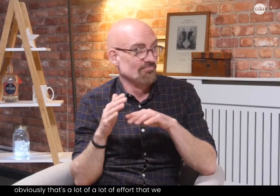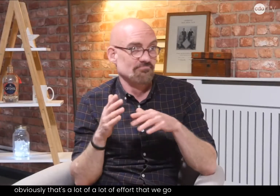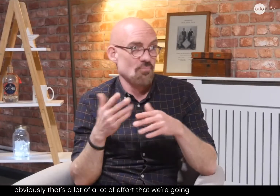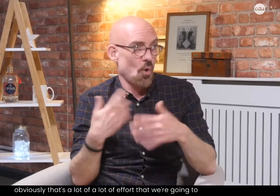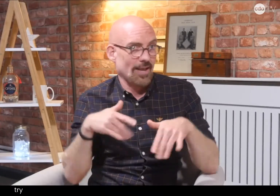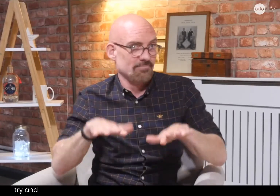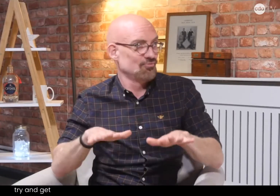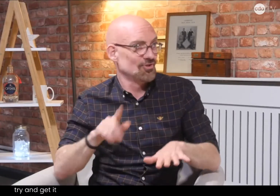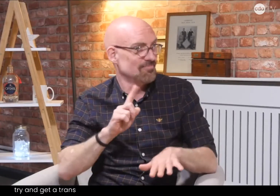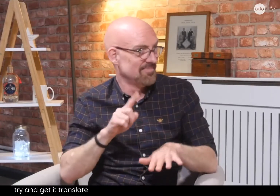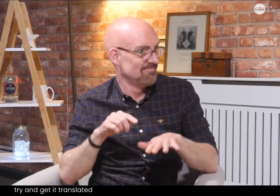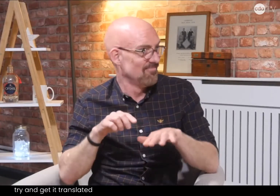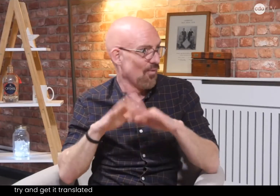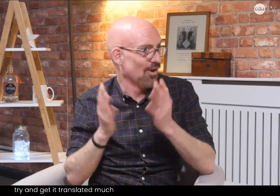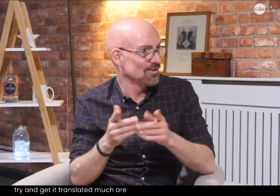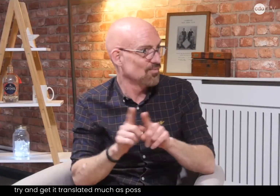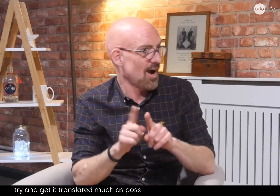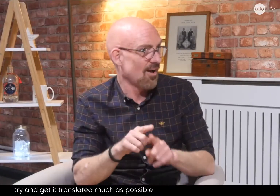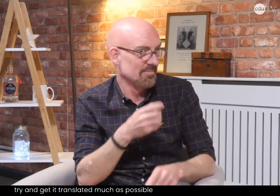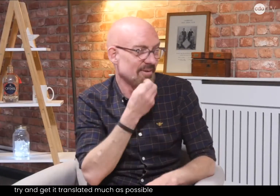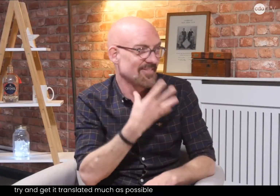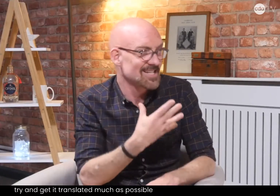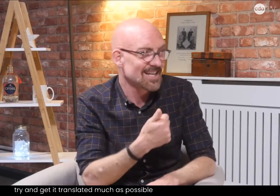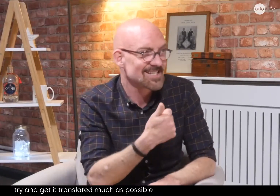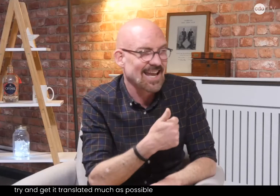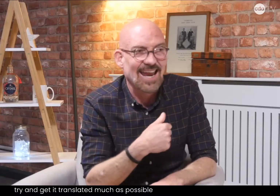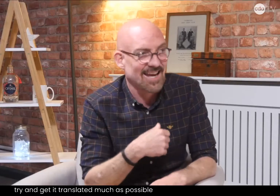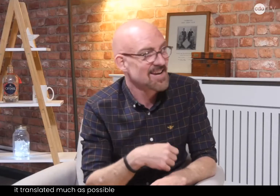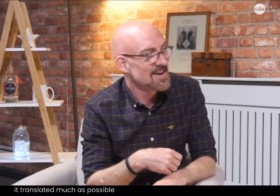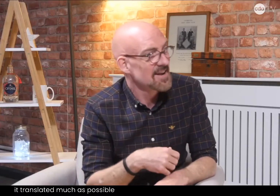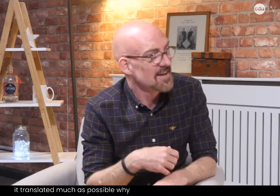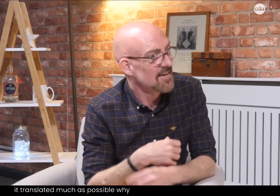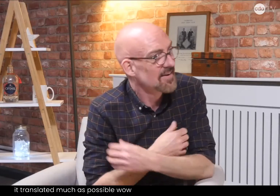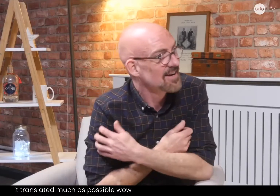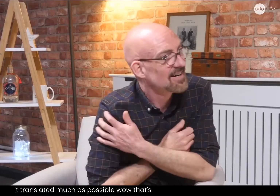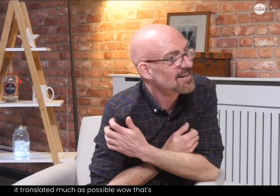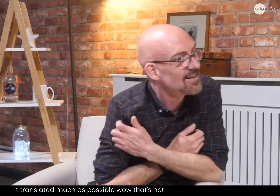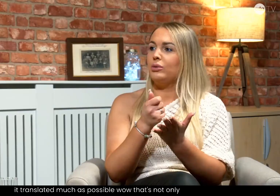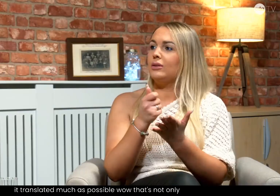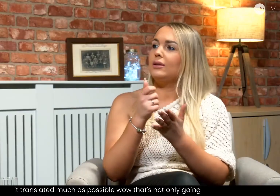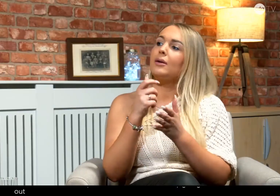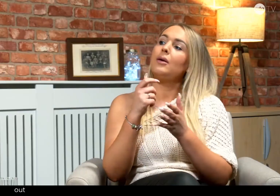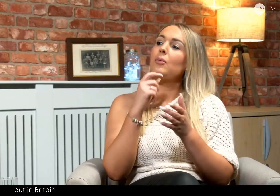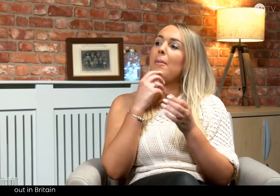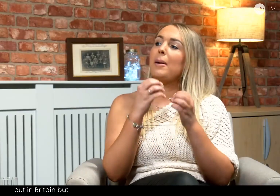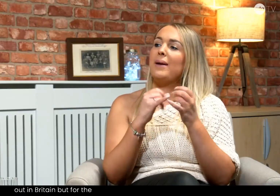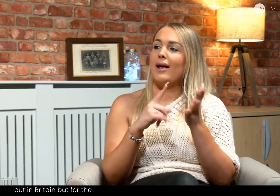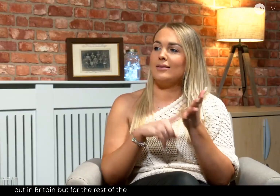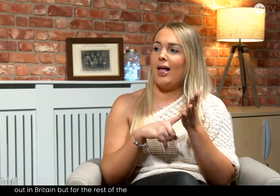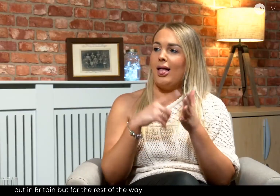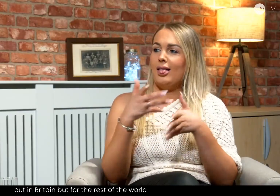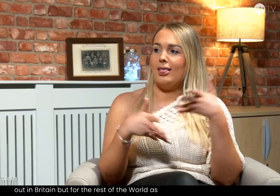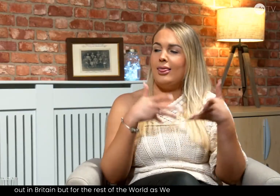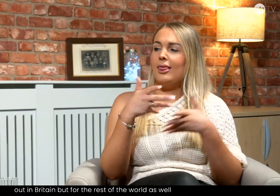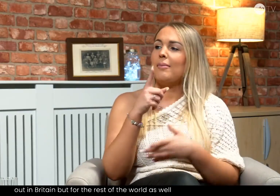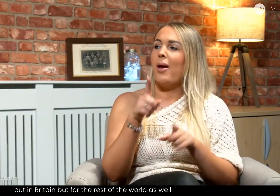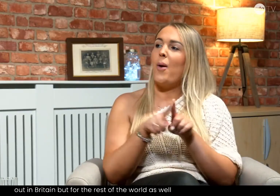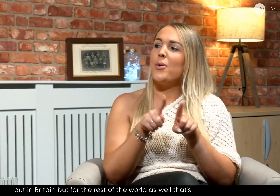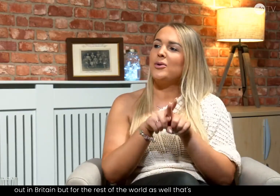as possible. Wow, so that's not only going out in Britain, but for the rest of the world as well. That's fantastic.